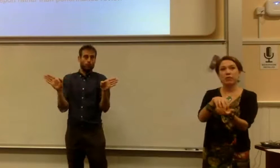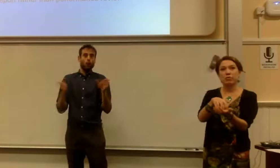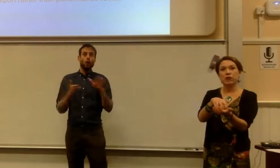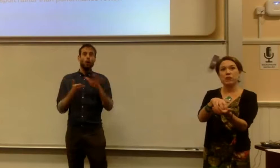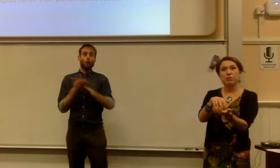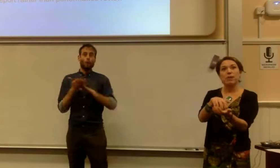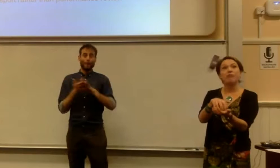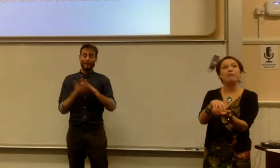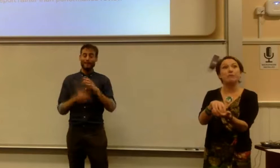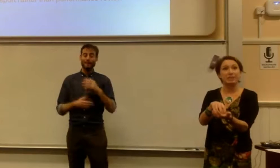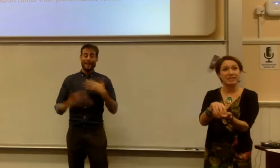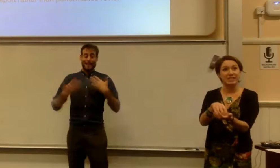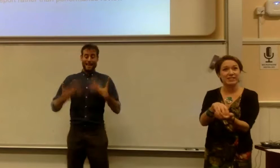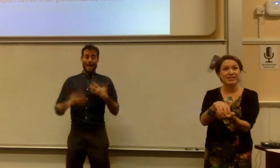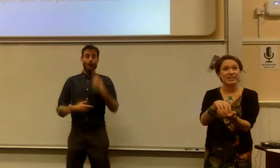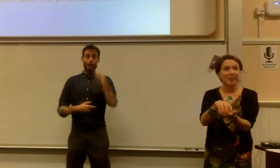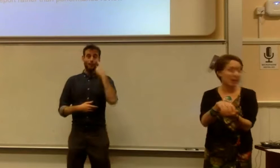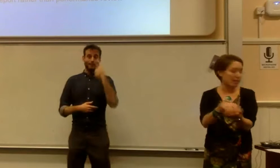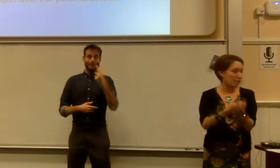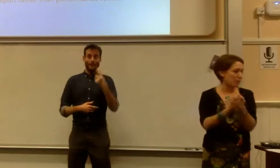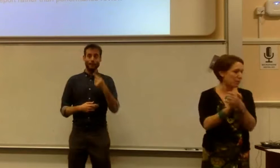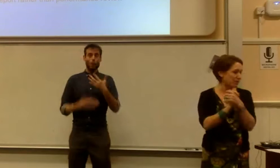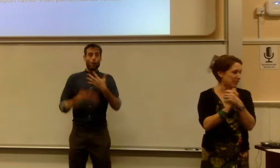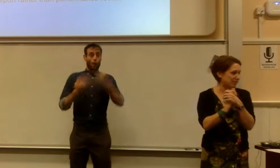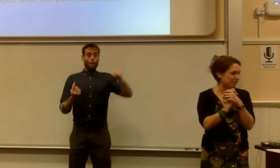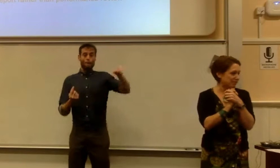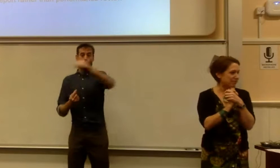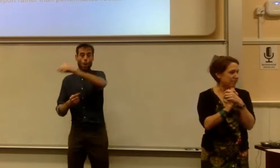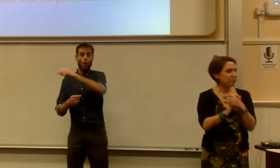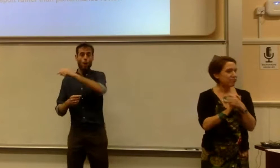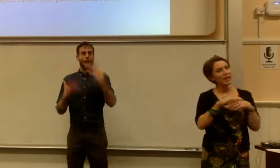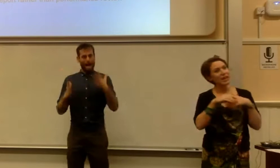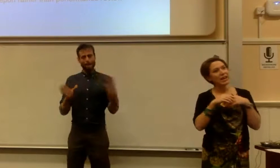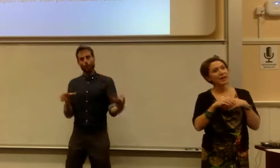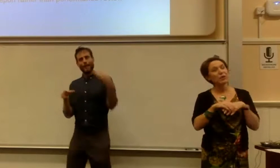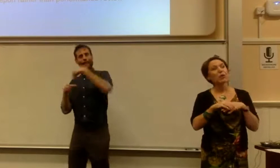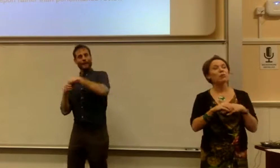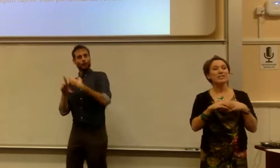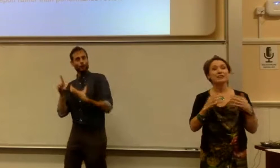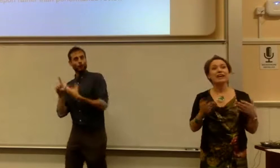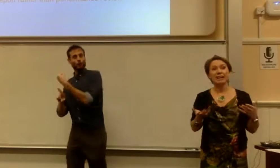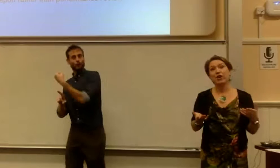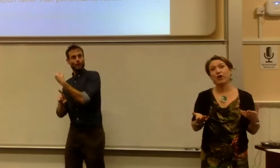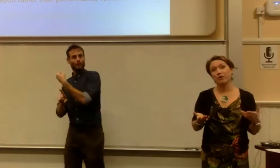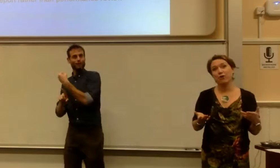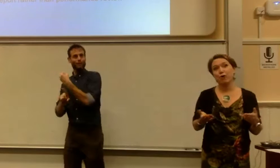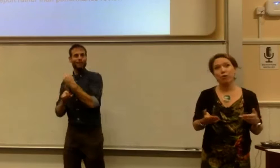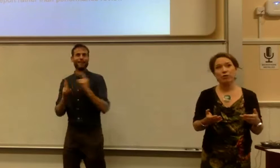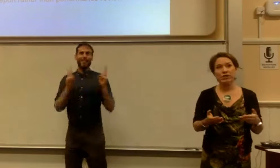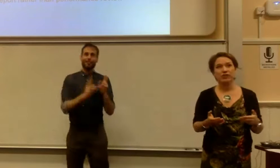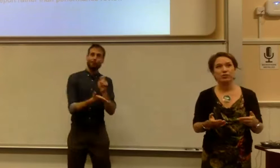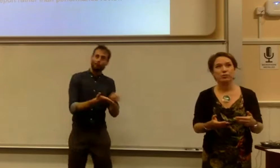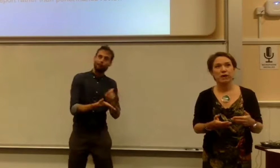national plan will cover about 50 public bodies. Now, we don't yet